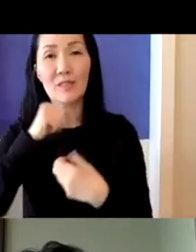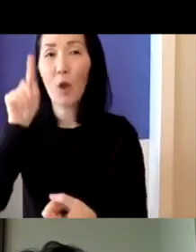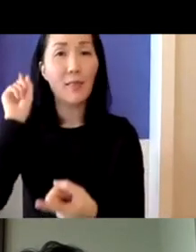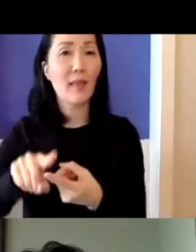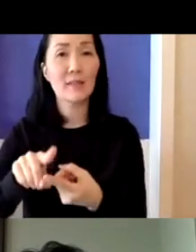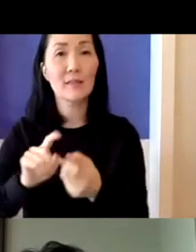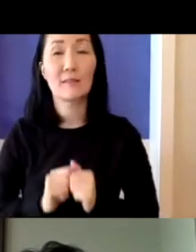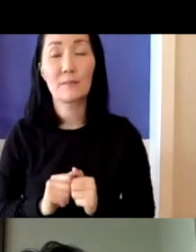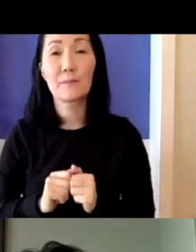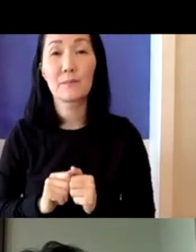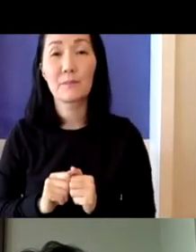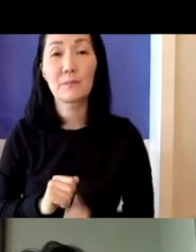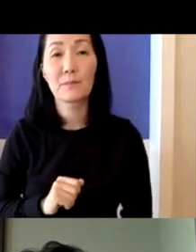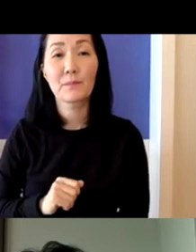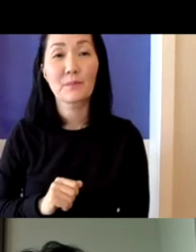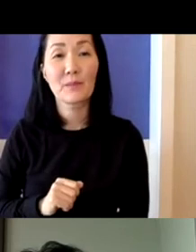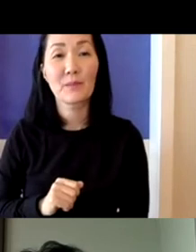Great question, Peter.